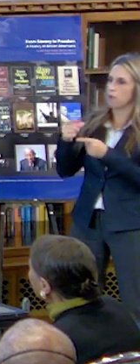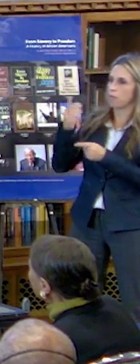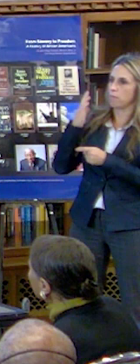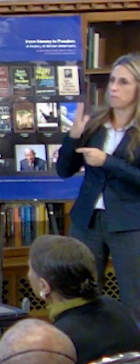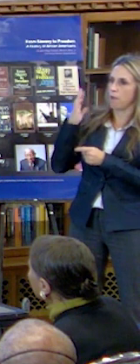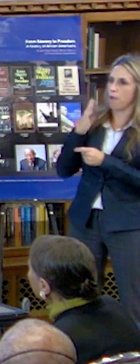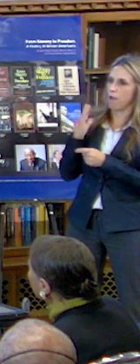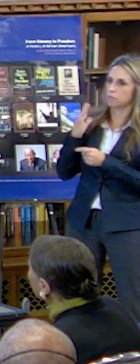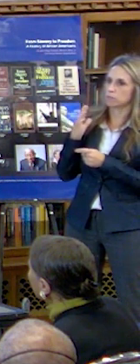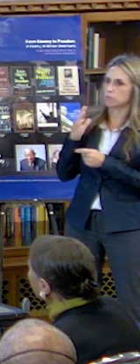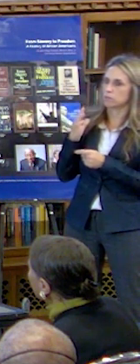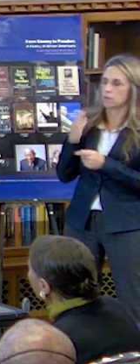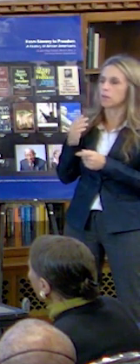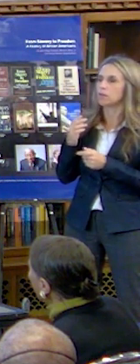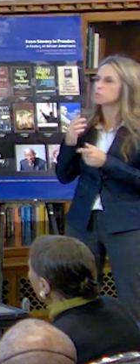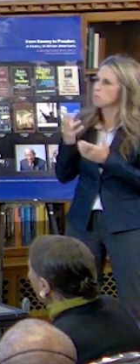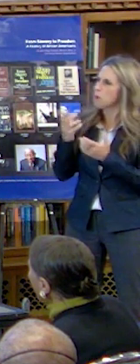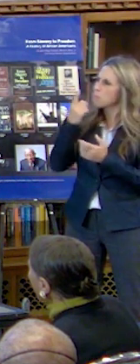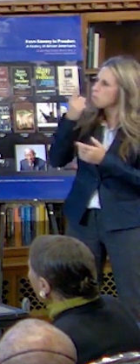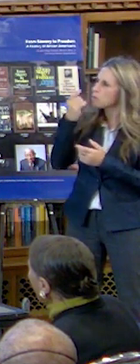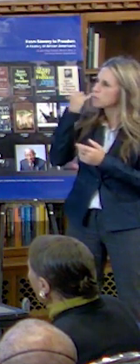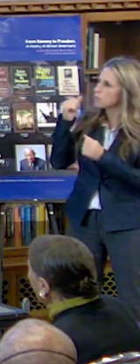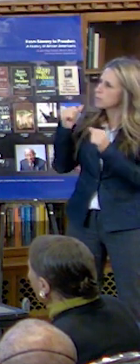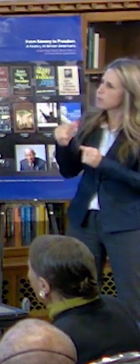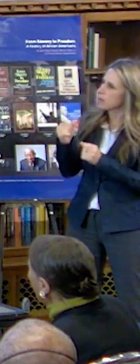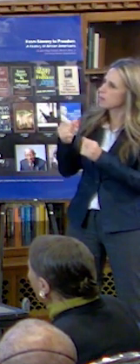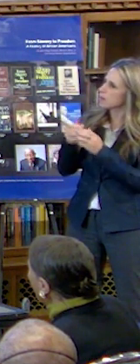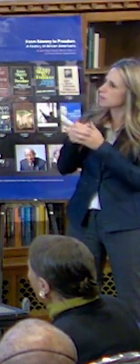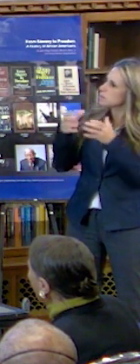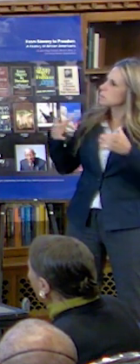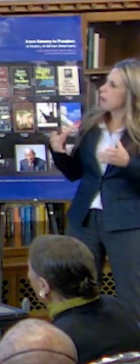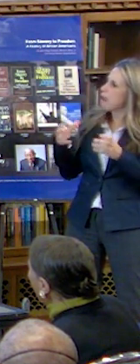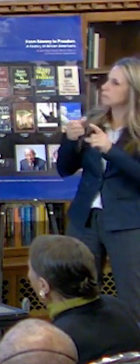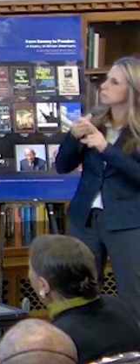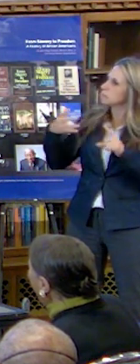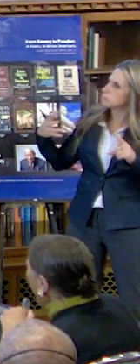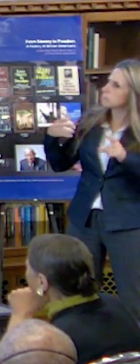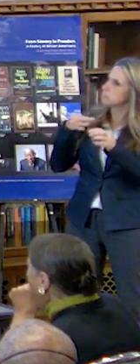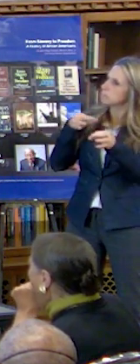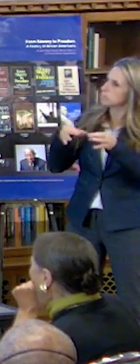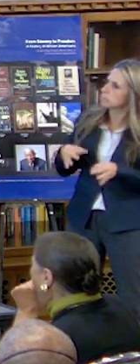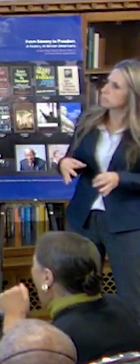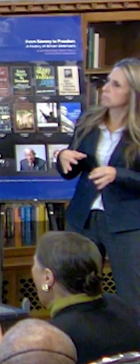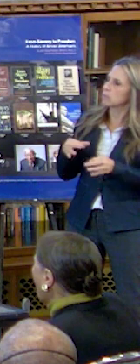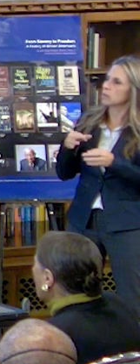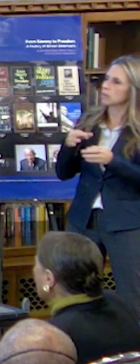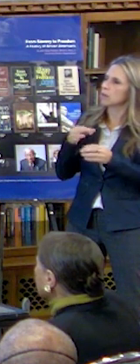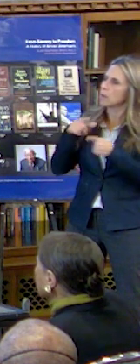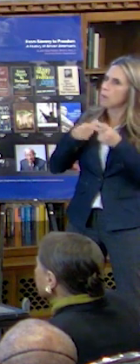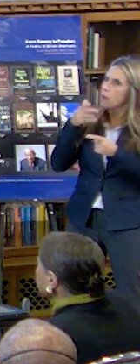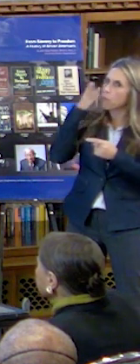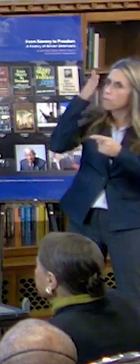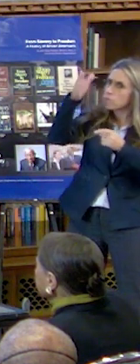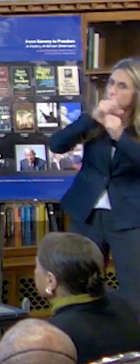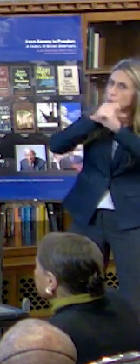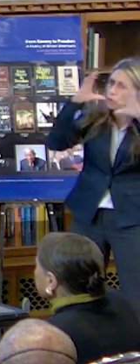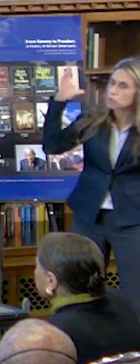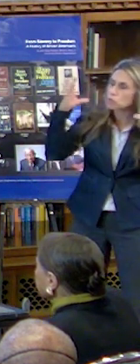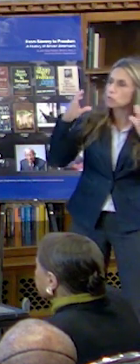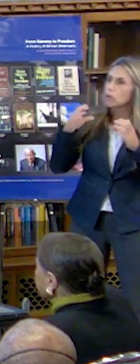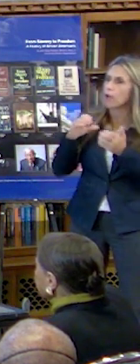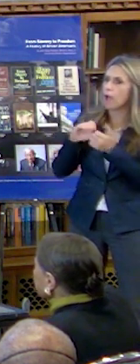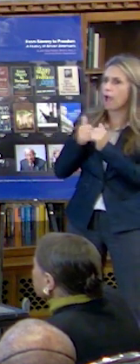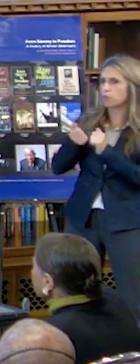just wondering whether we could talk a little bit more about about both the future and what we need to understand about